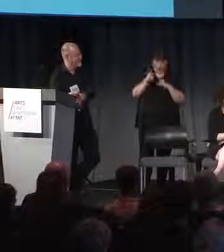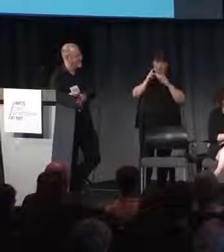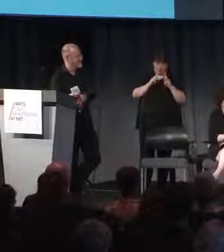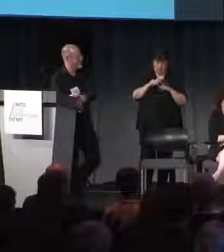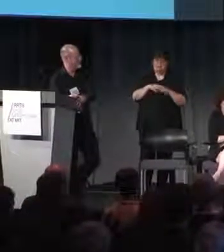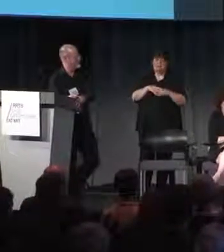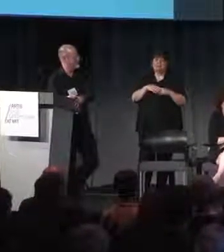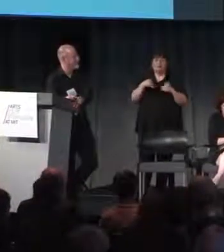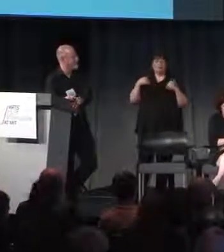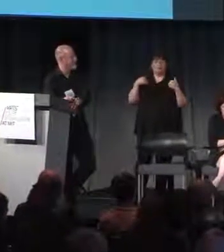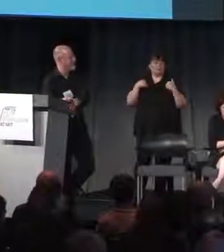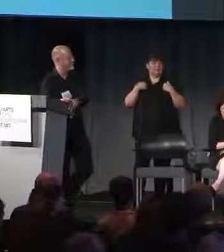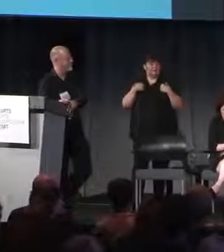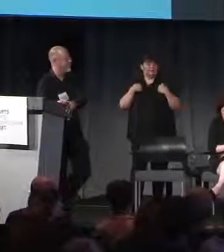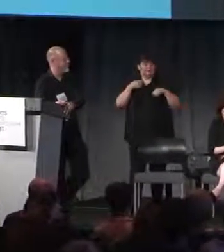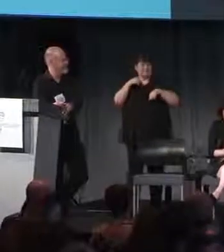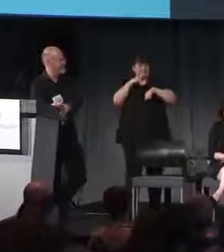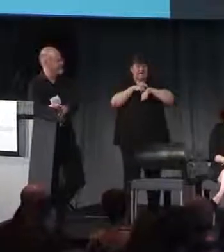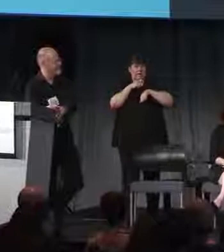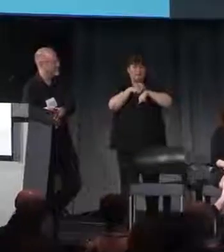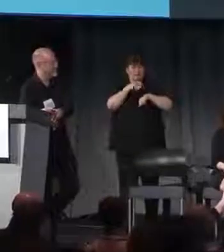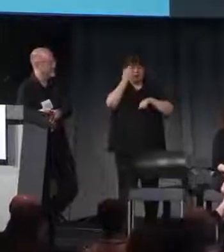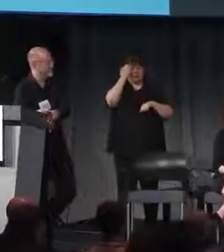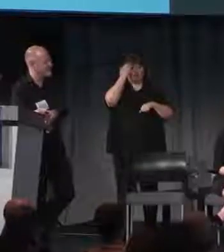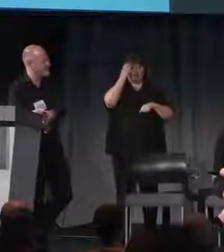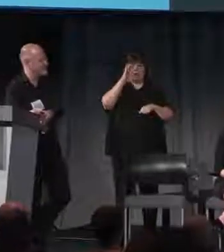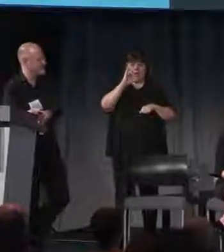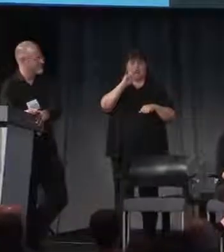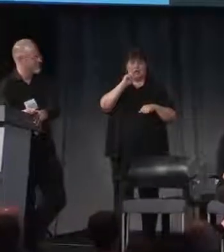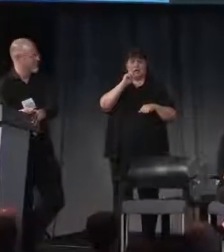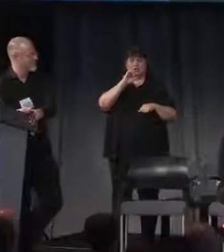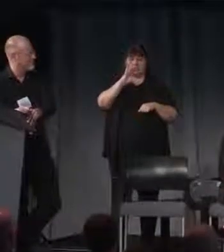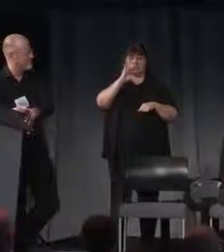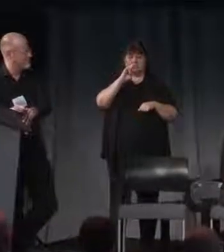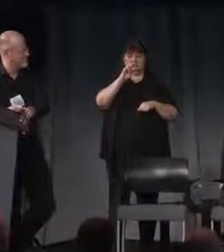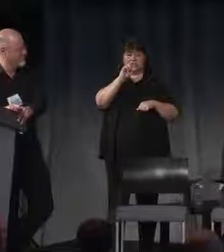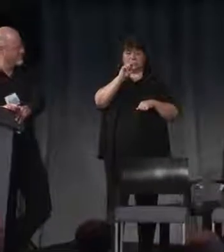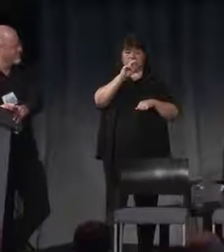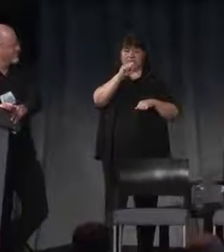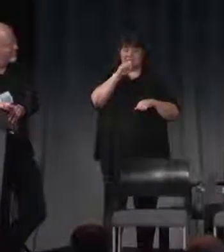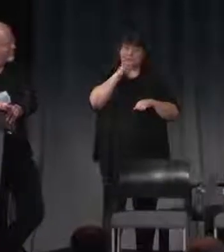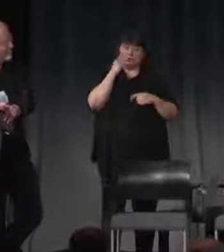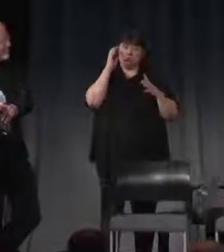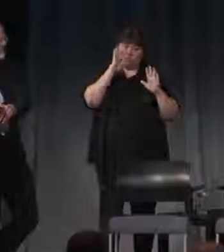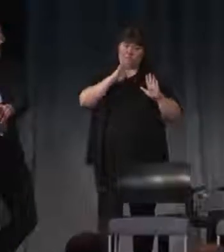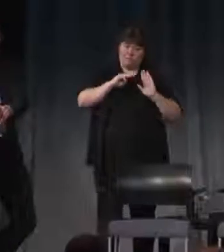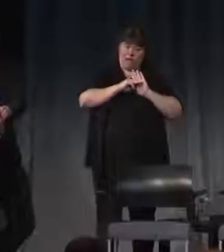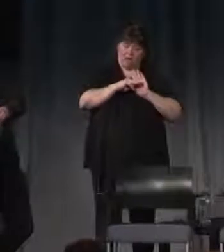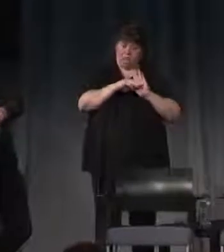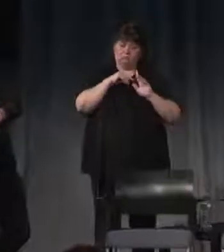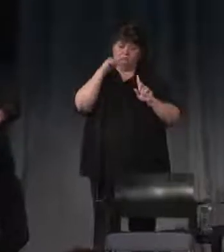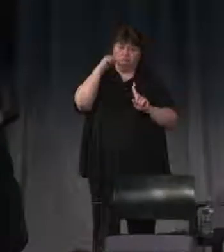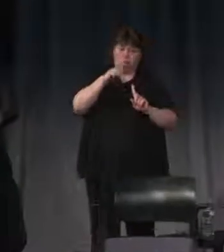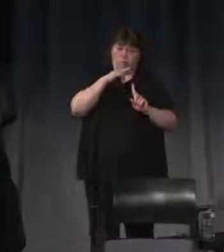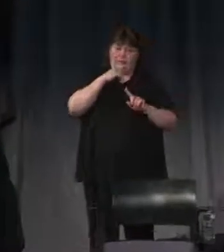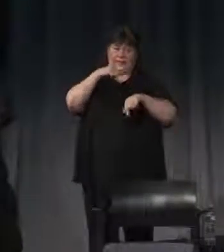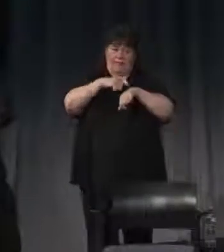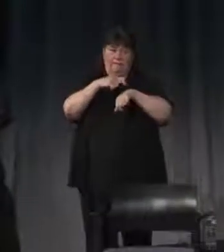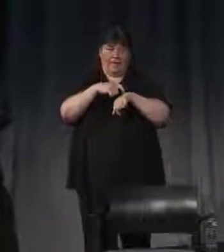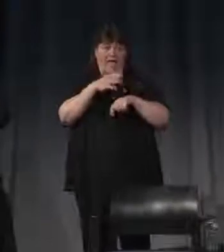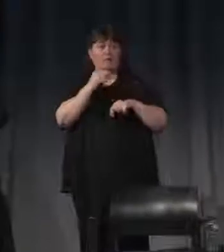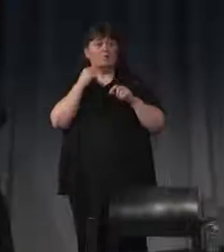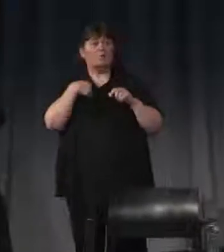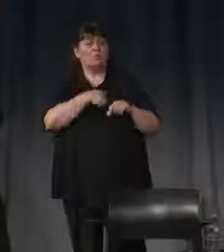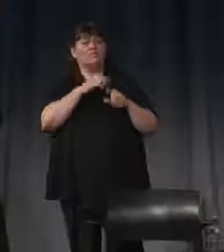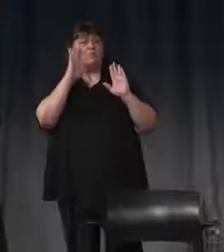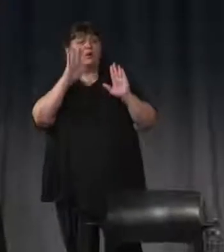do have Husserl on time consciousness, which seems to be a wonderful model to deal with the question of this kind of specious present. And we also have, these